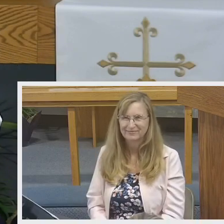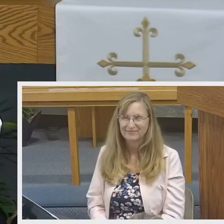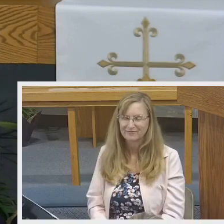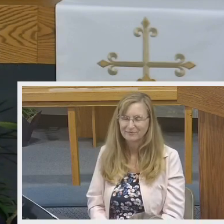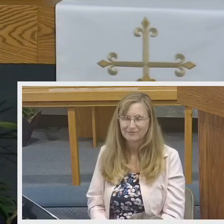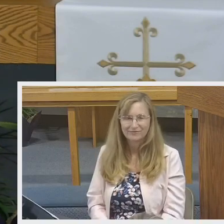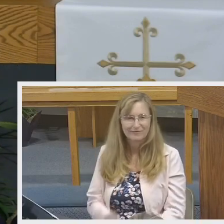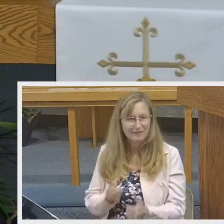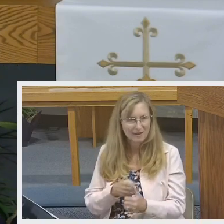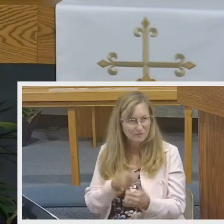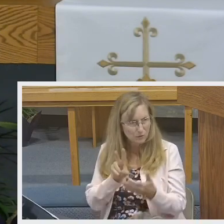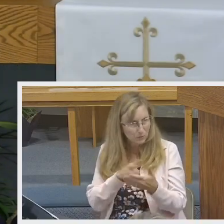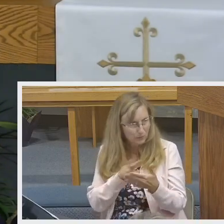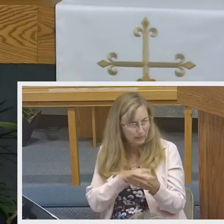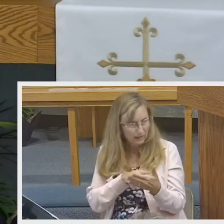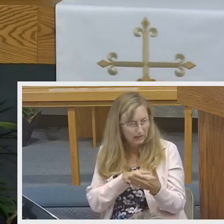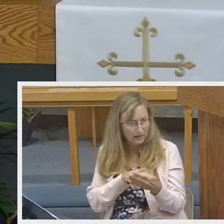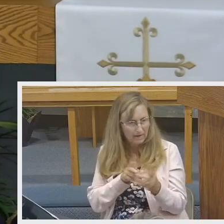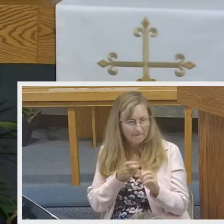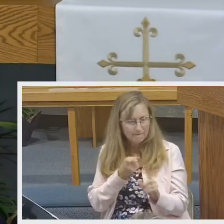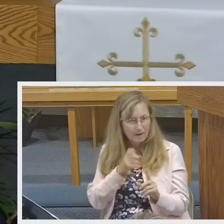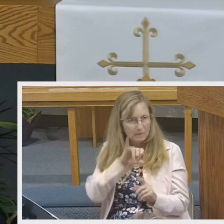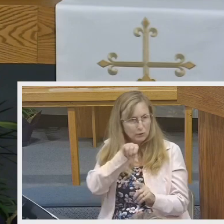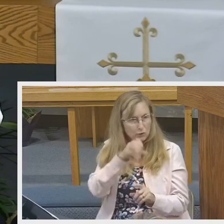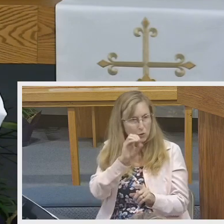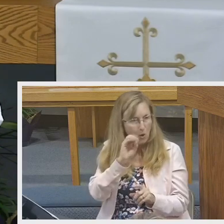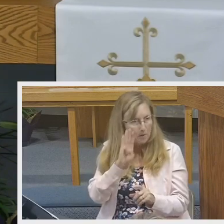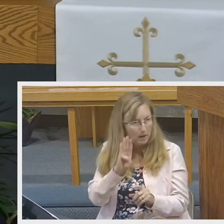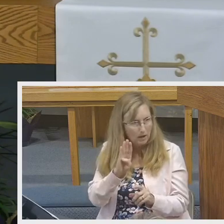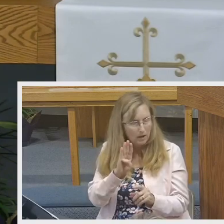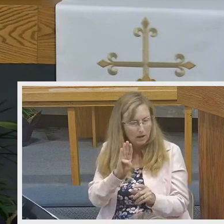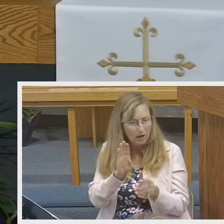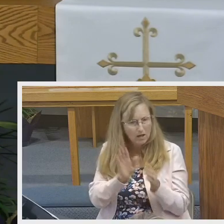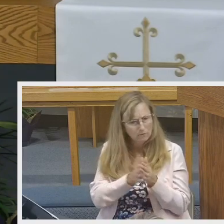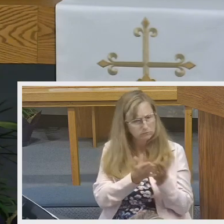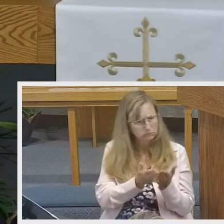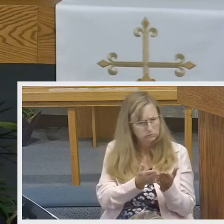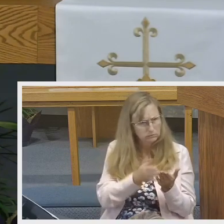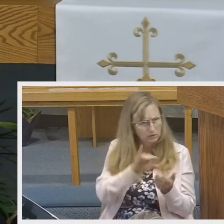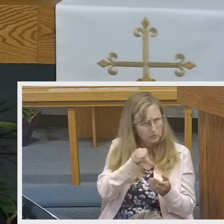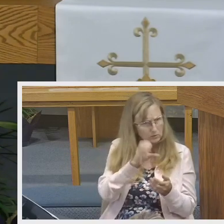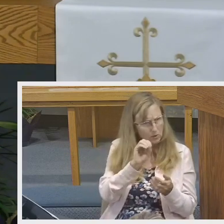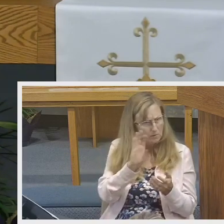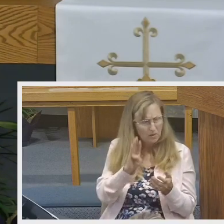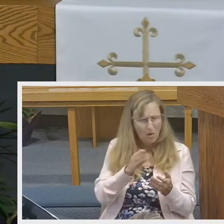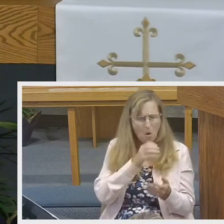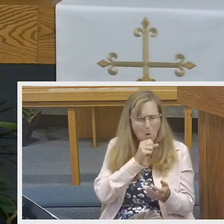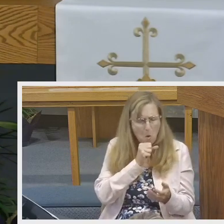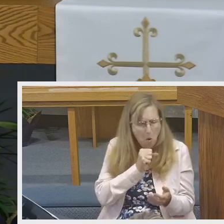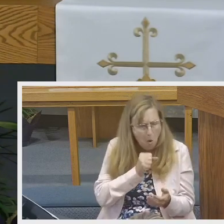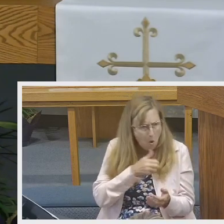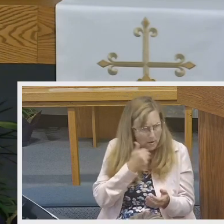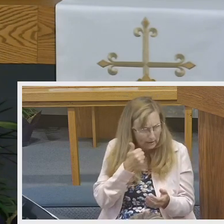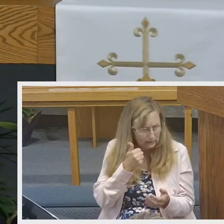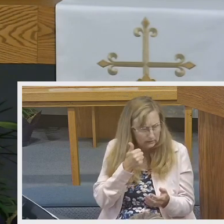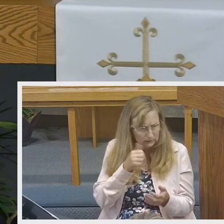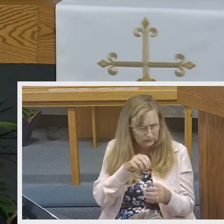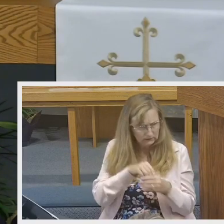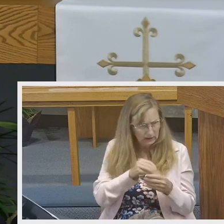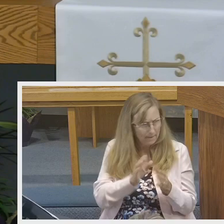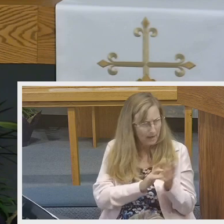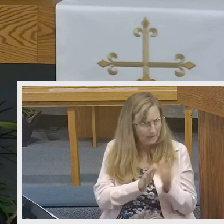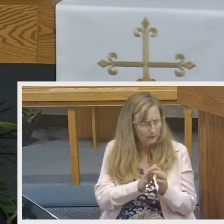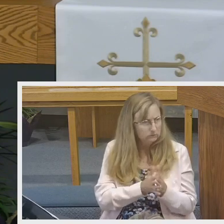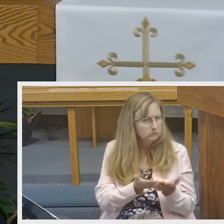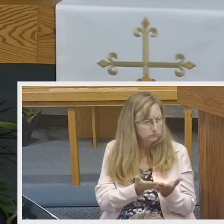Our first scripture reading comes from the book of Job. The book of Job in the Old Testament is probably the oldest book in the Bible,